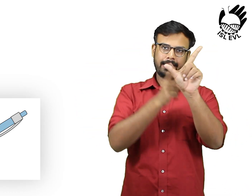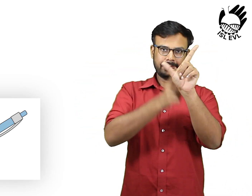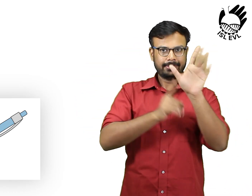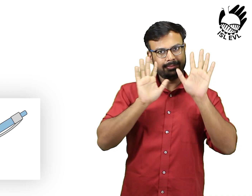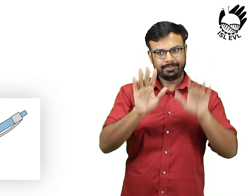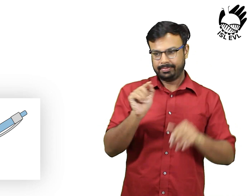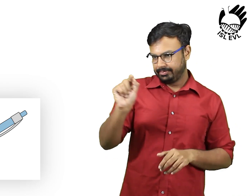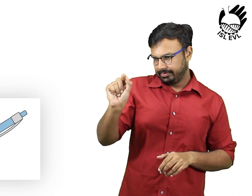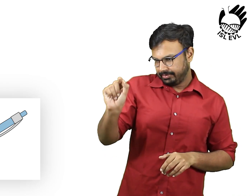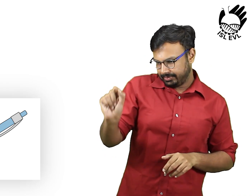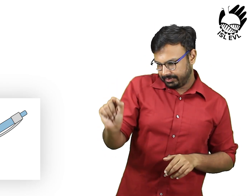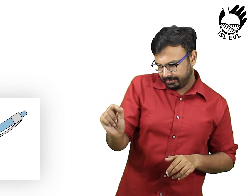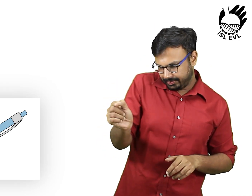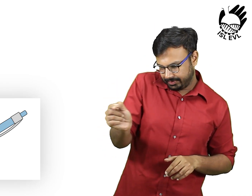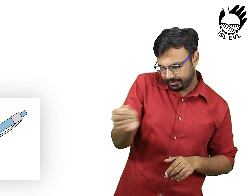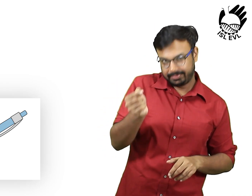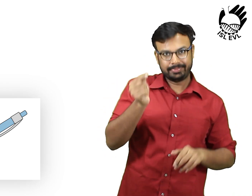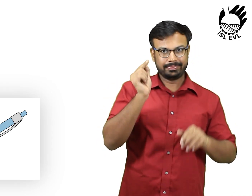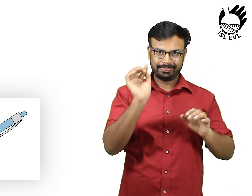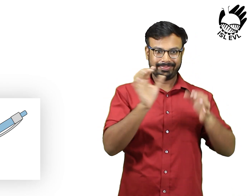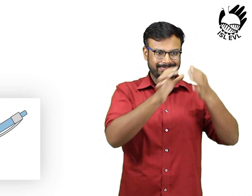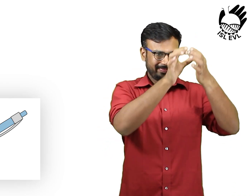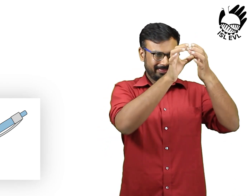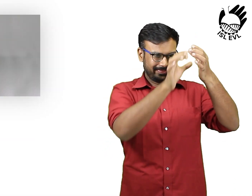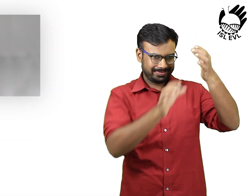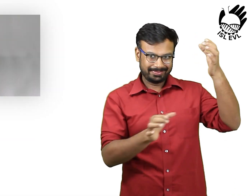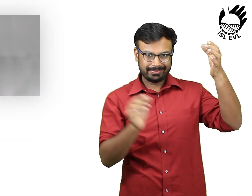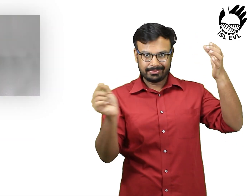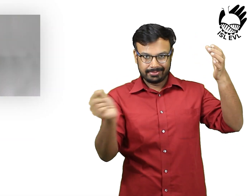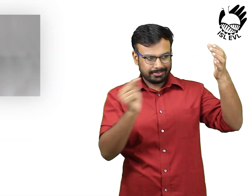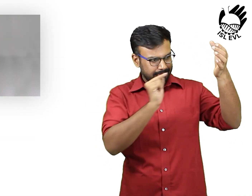Carefully dab the end of the rod onto the upper horizontal line that we have drawn.